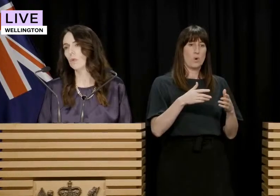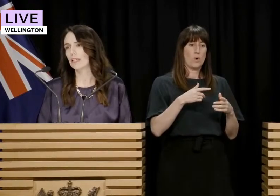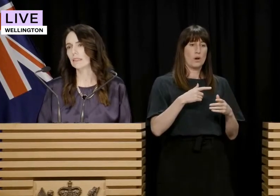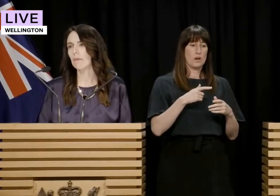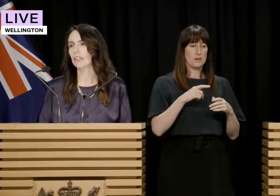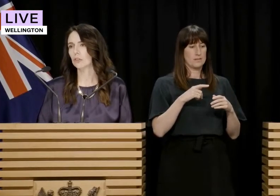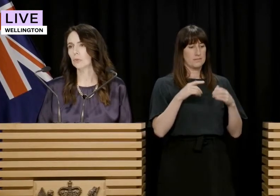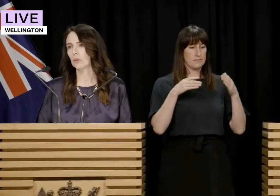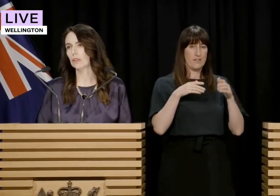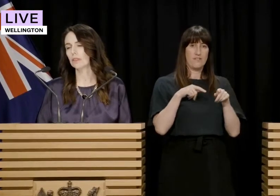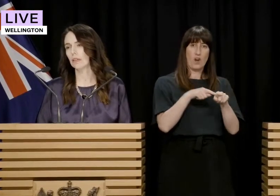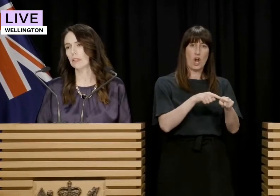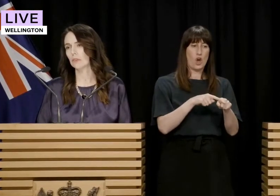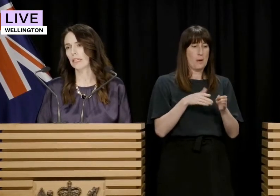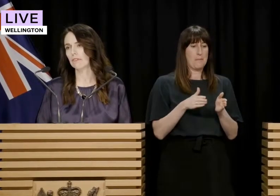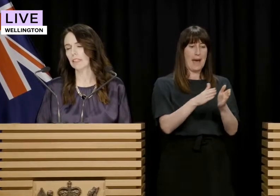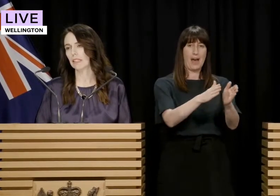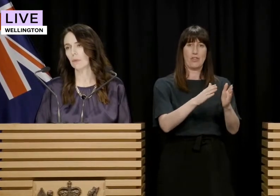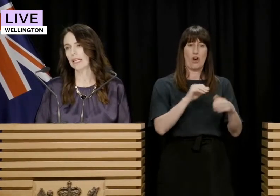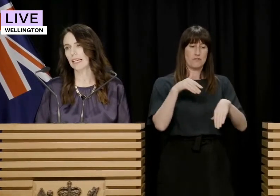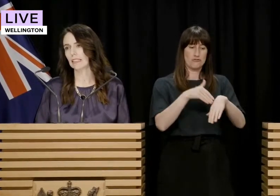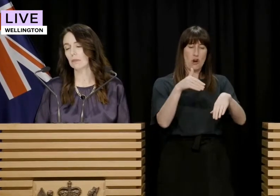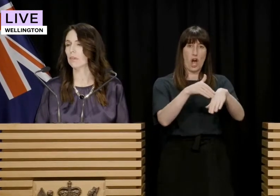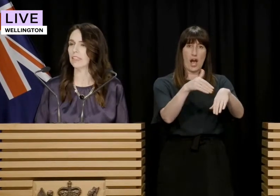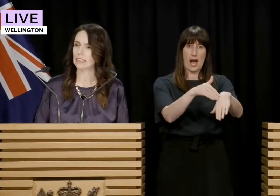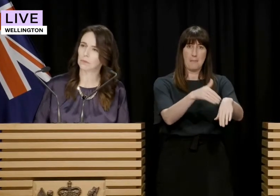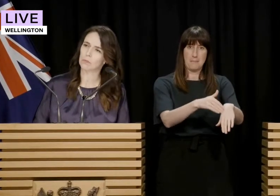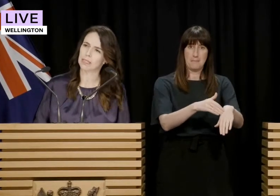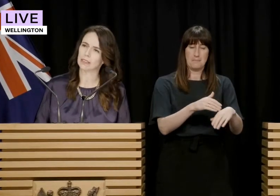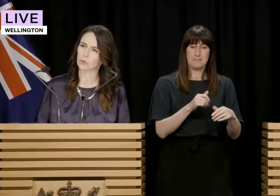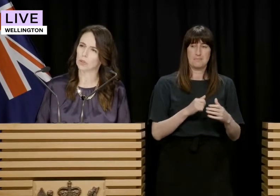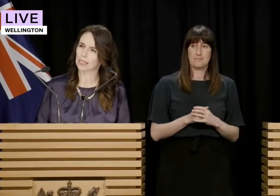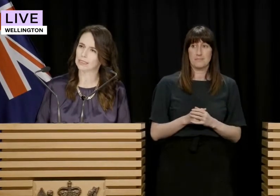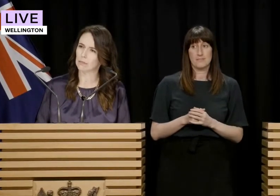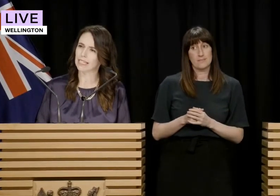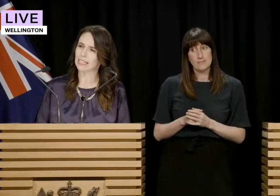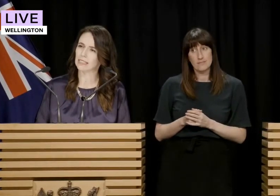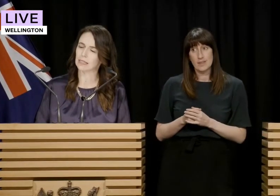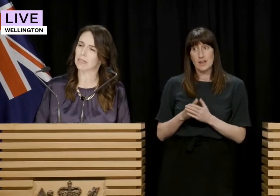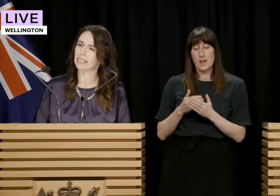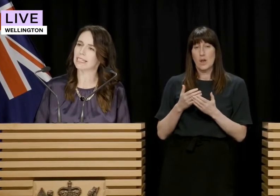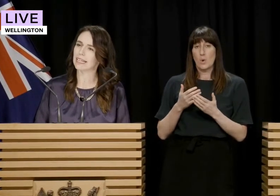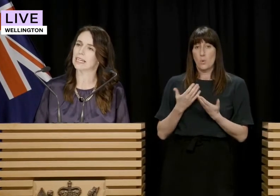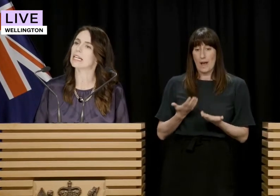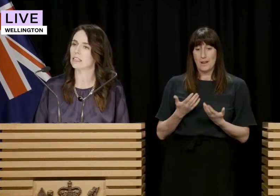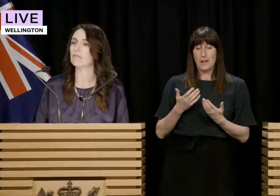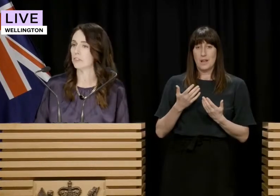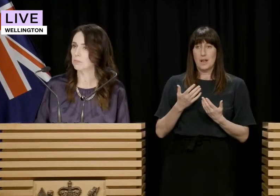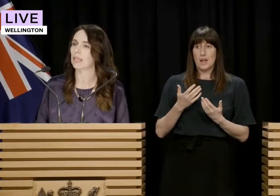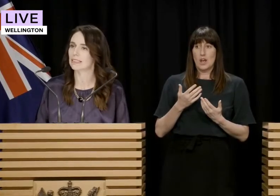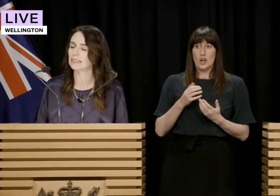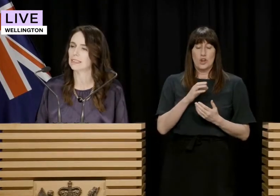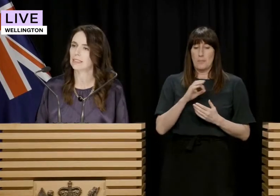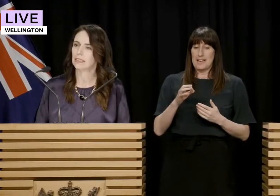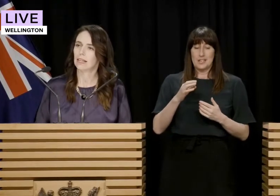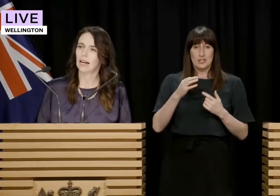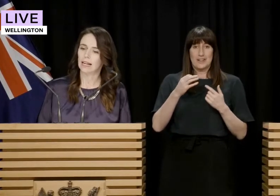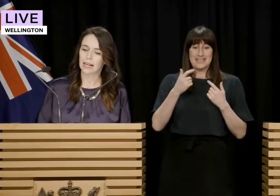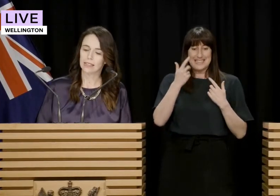we should always make sure that we're doing everything we can to prevent someone being in Oranga Tamariki care in the first